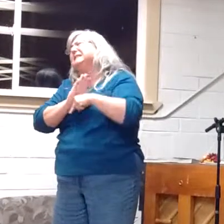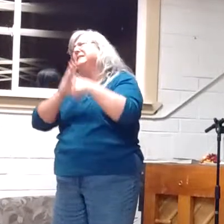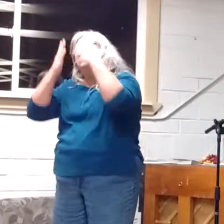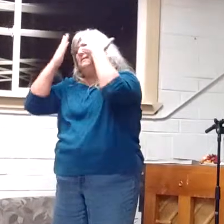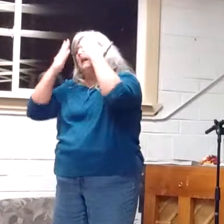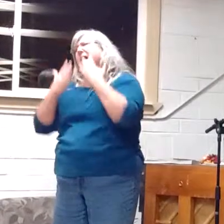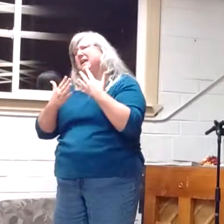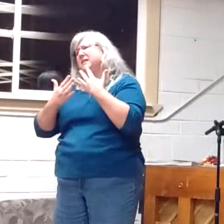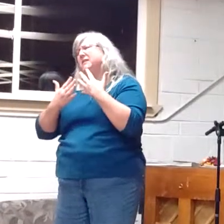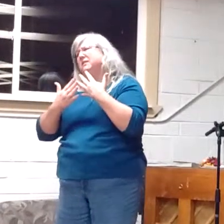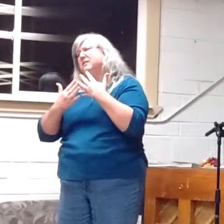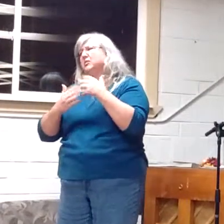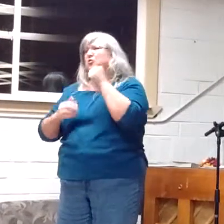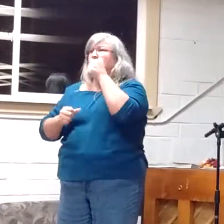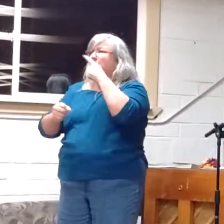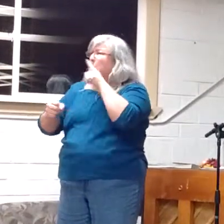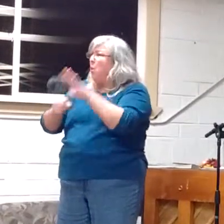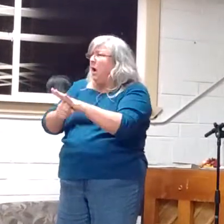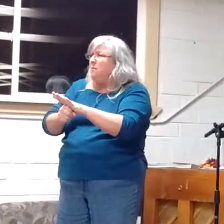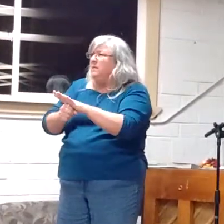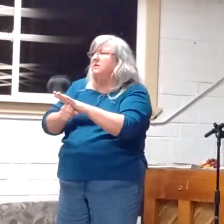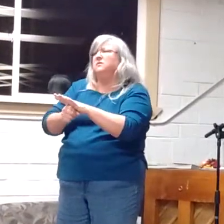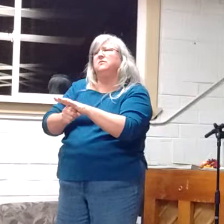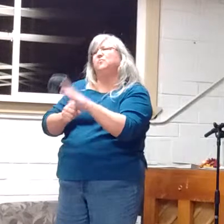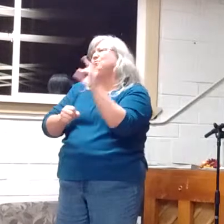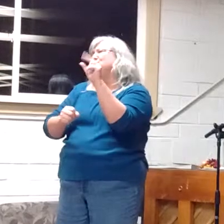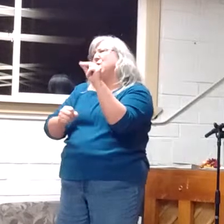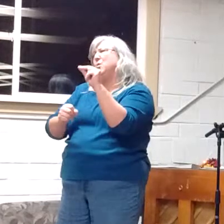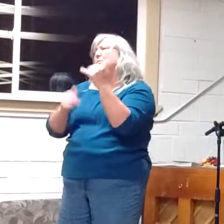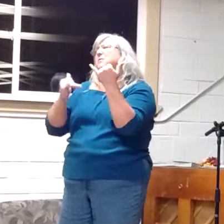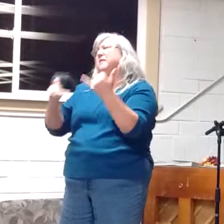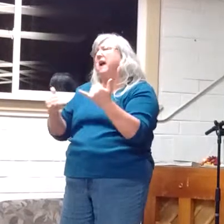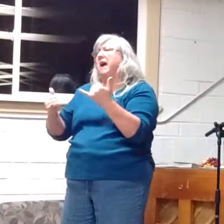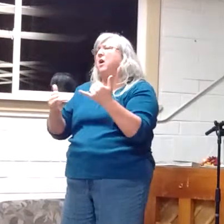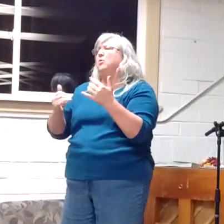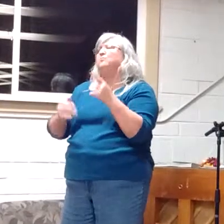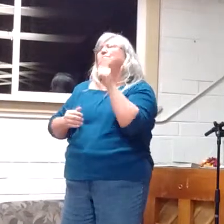Tomorrow is never promised, and now you're left to weep.